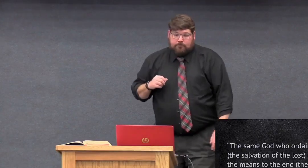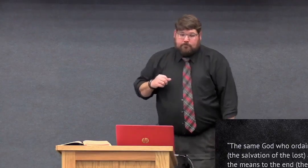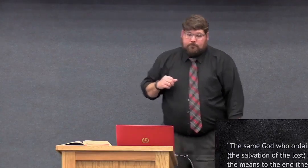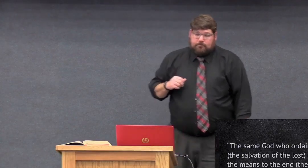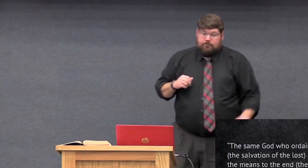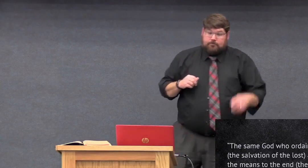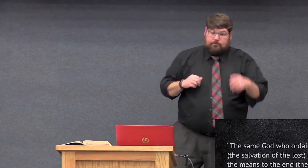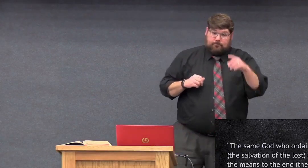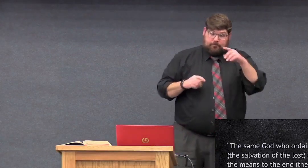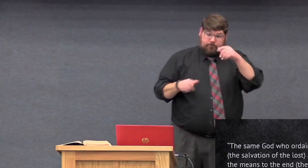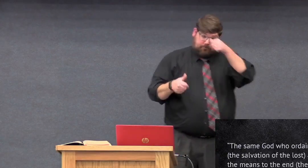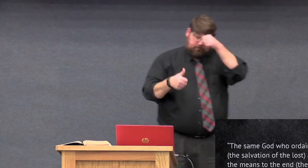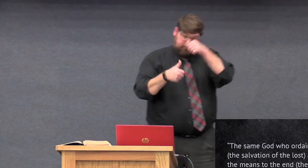I like this quote here.